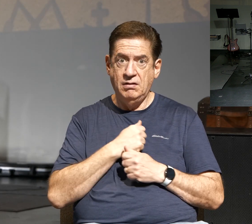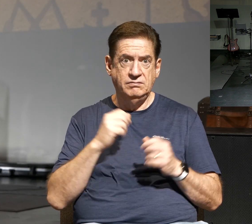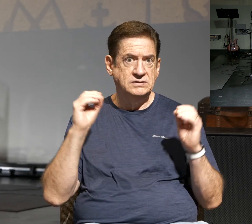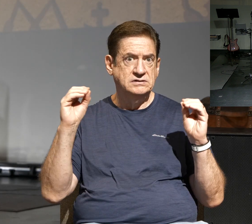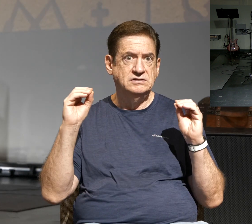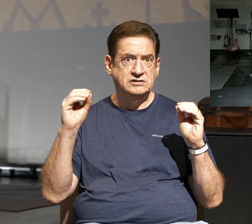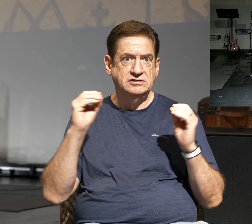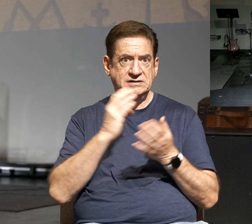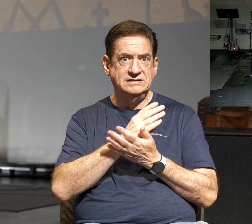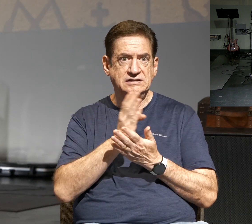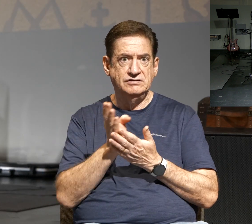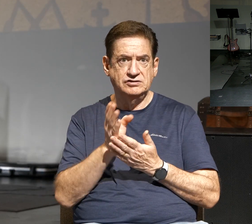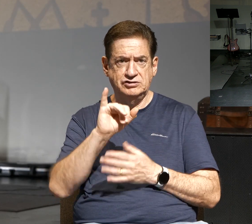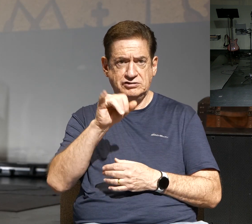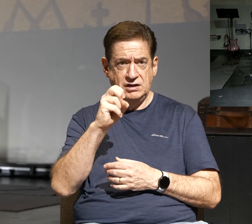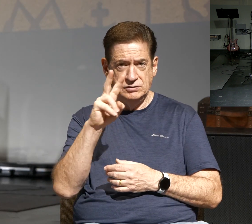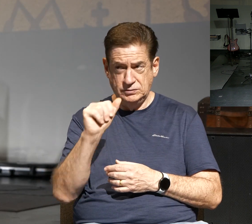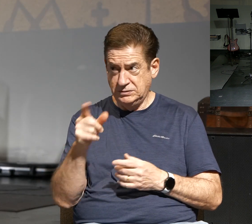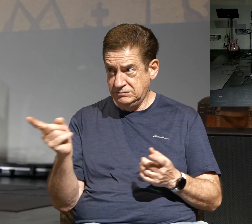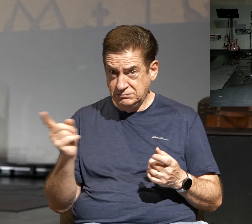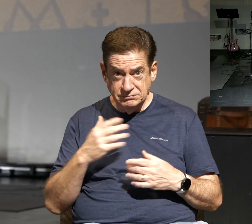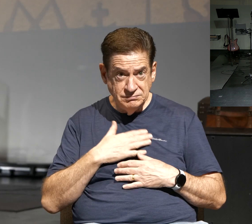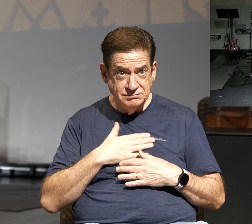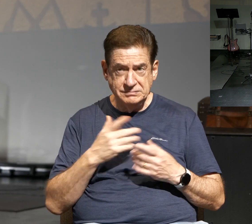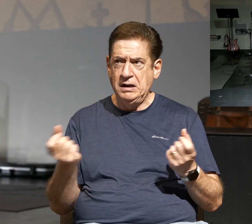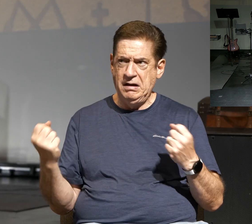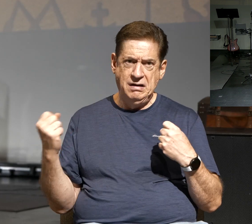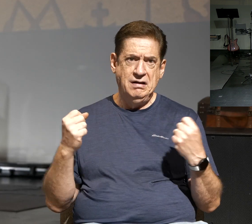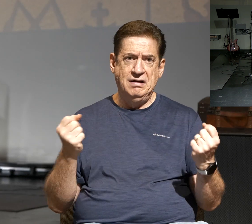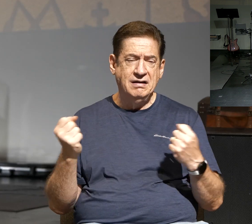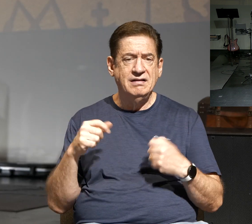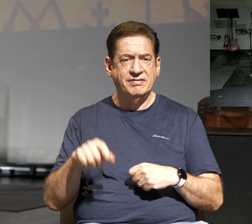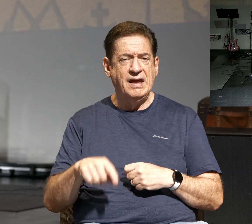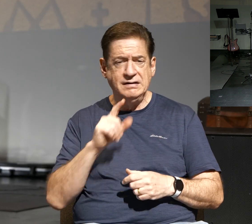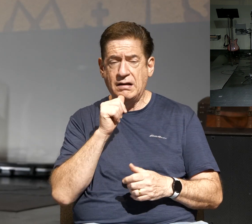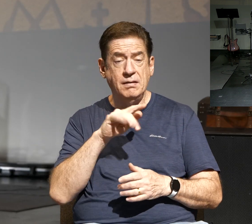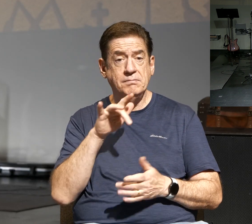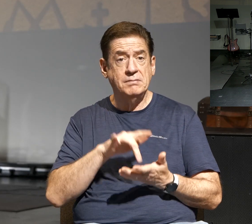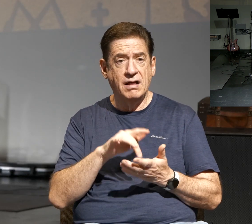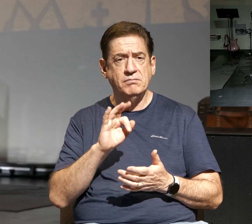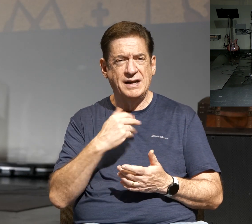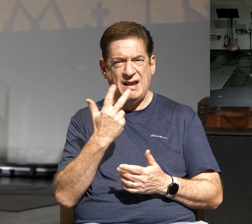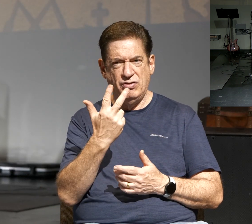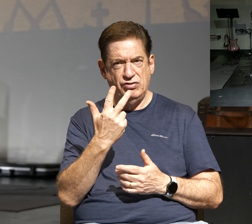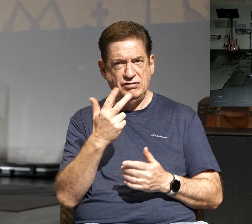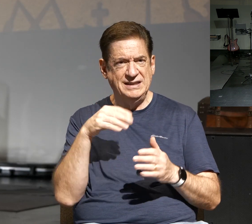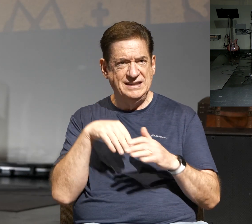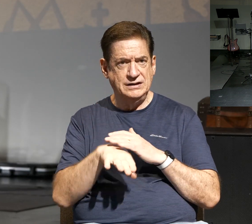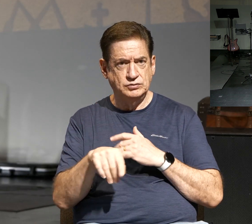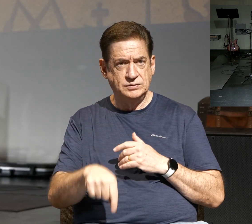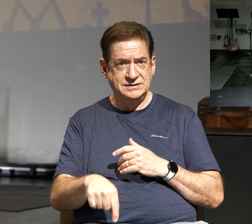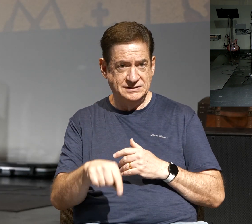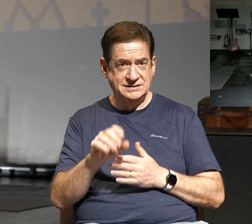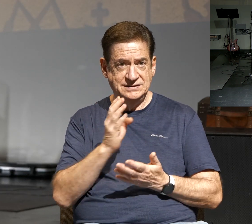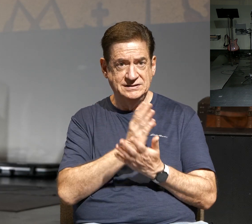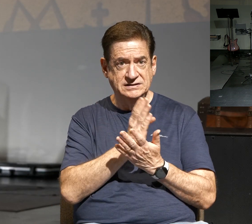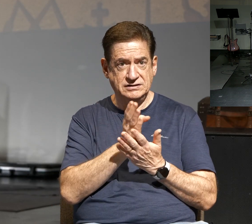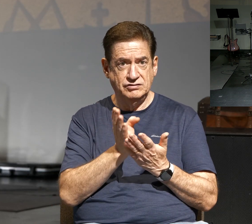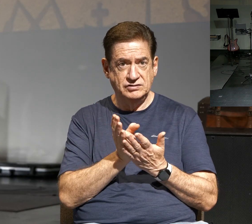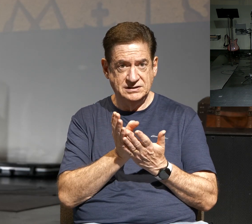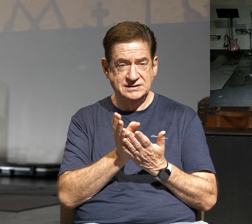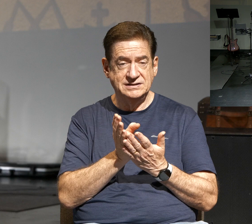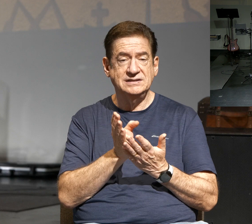you? It's been a fantastic series. We're right in the, not so much in the middle of it, but we're about 3 into this series.